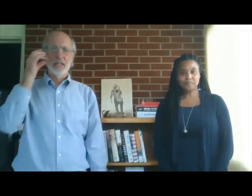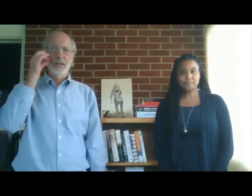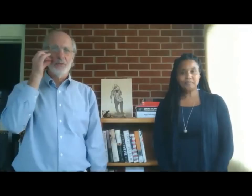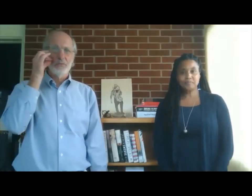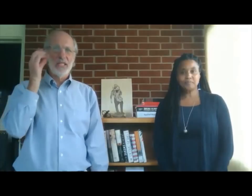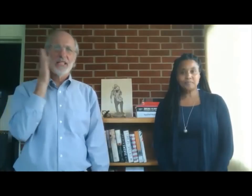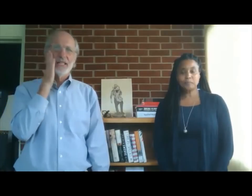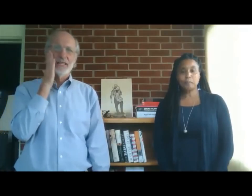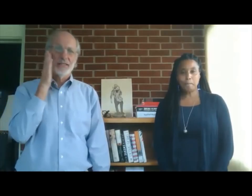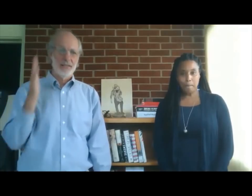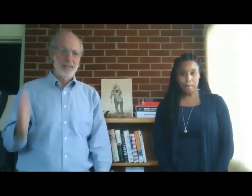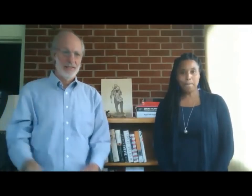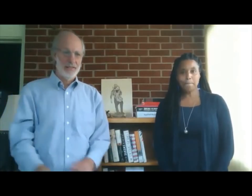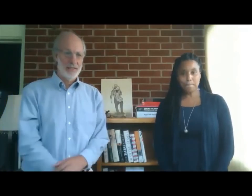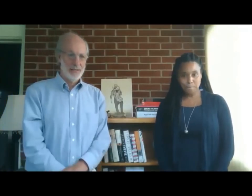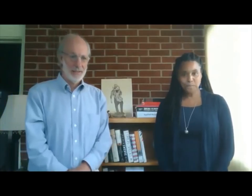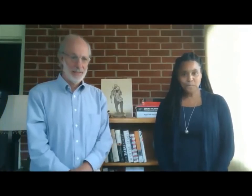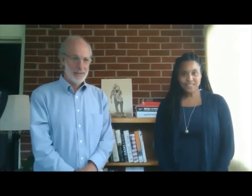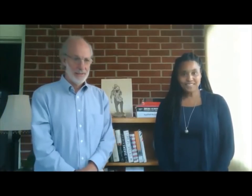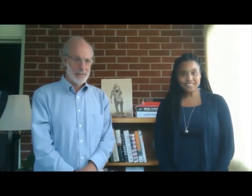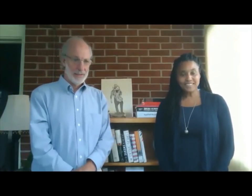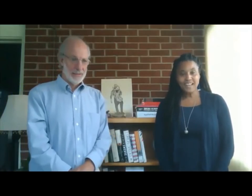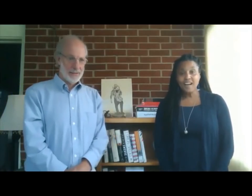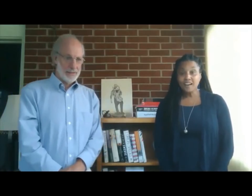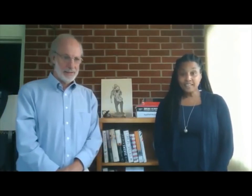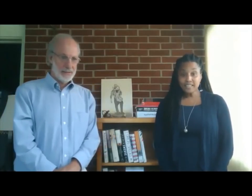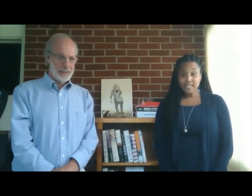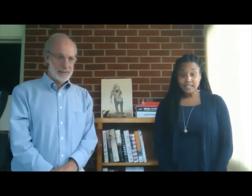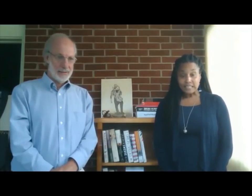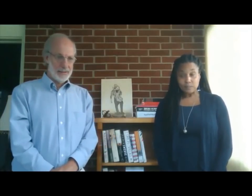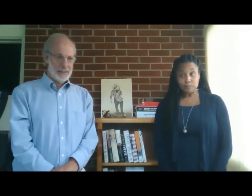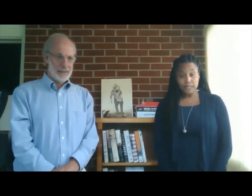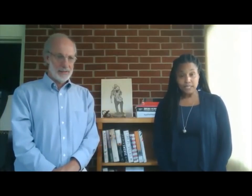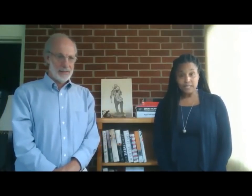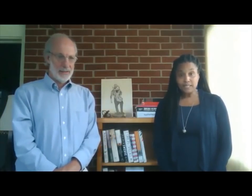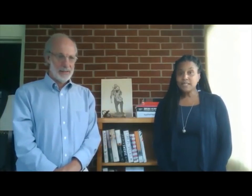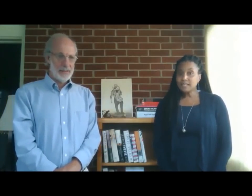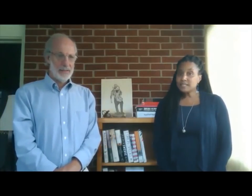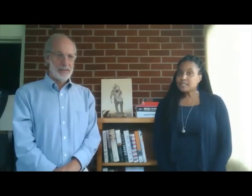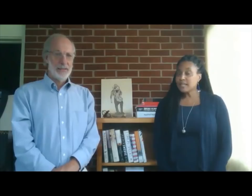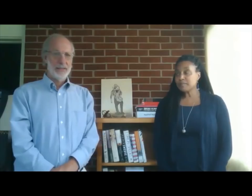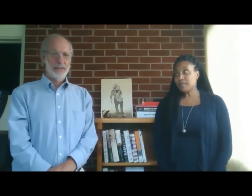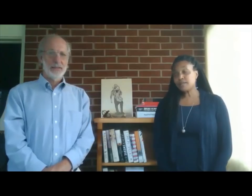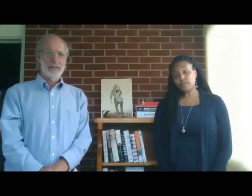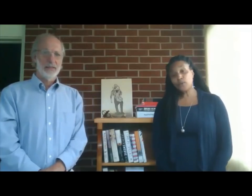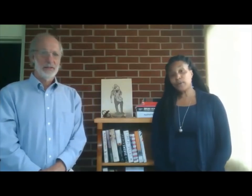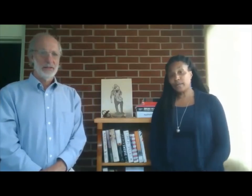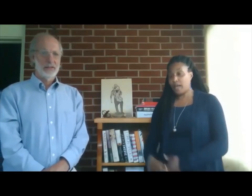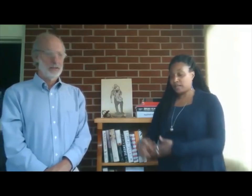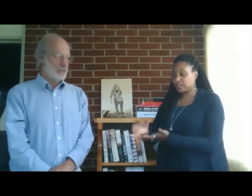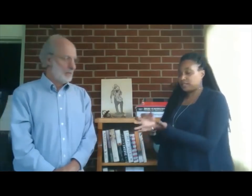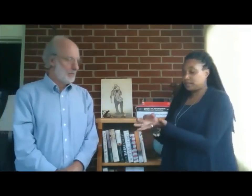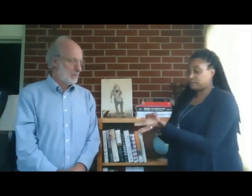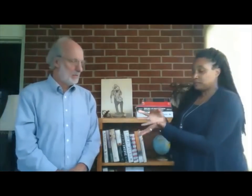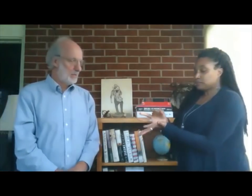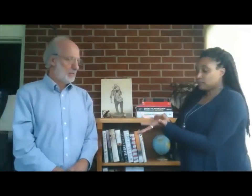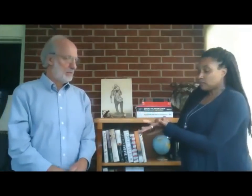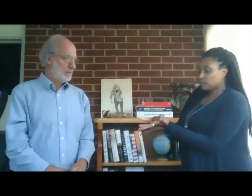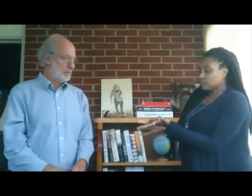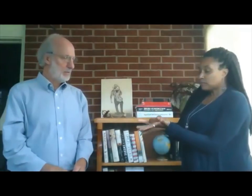Okay. B. Good. Our next sign is bead. It's the same sign as coin,